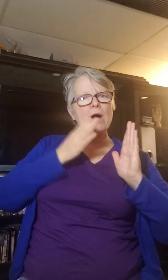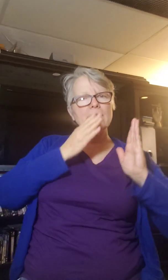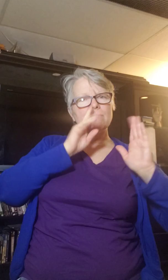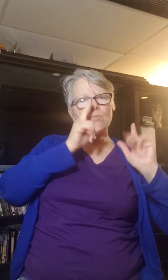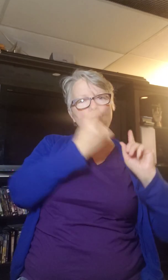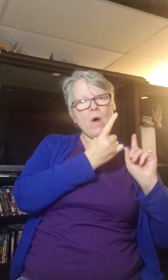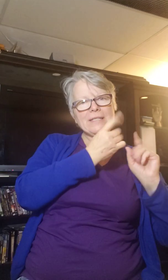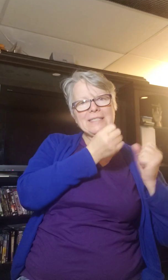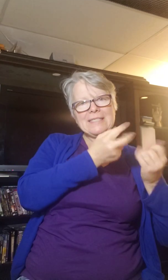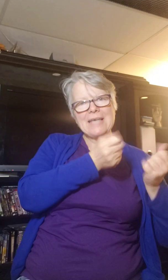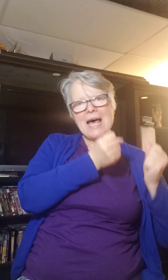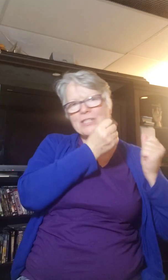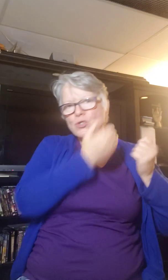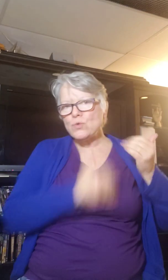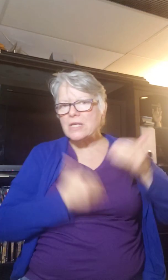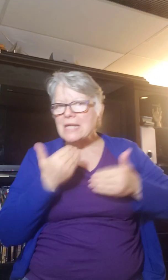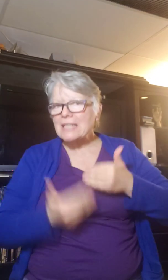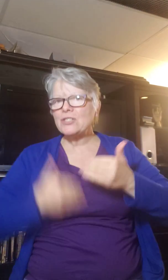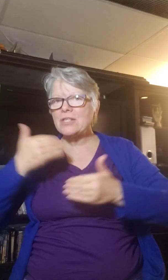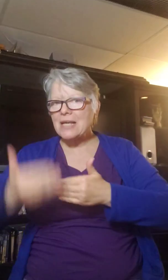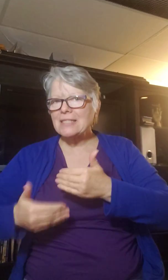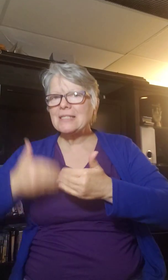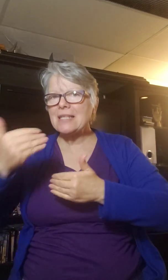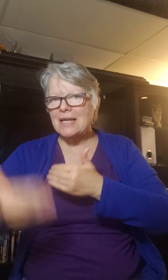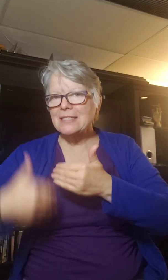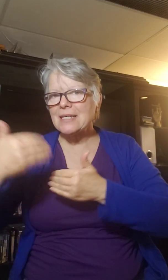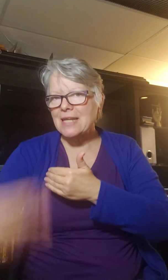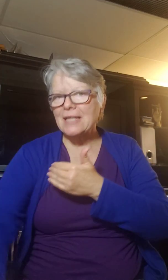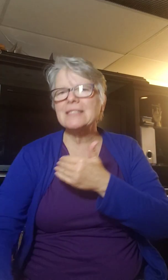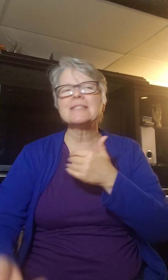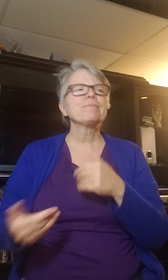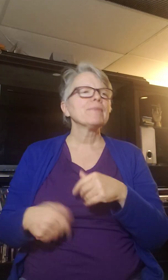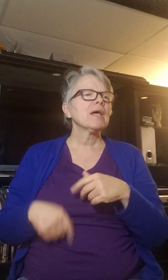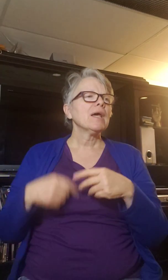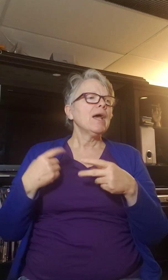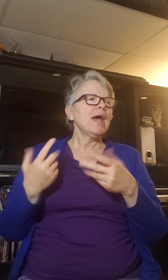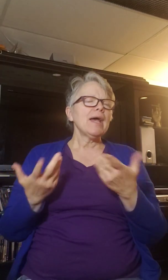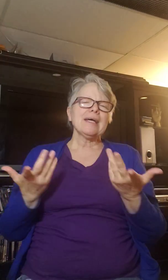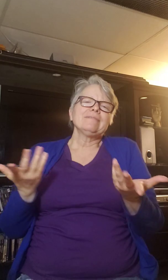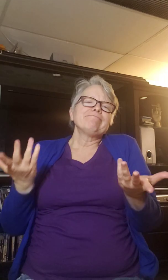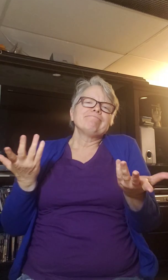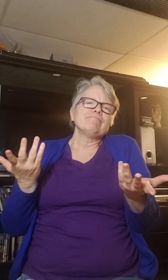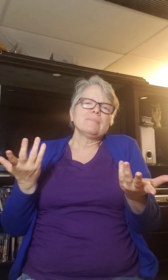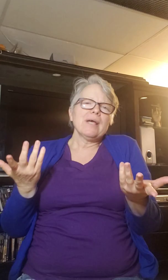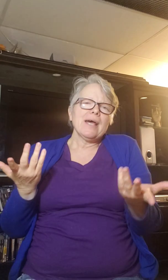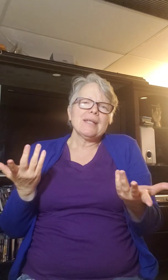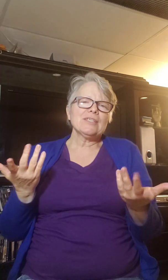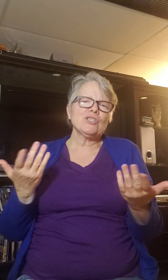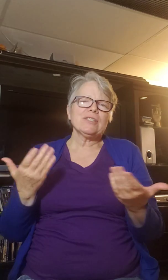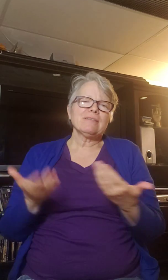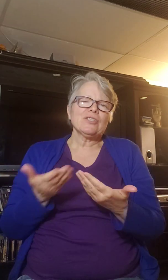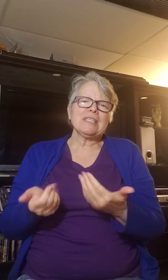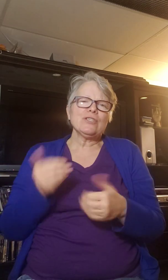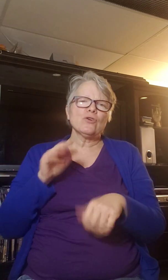one sign to the next, to the next, to the next, to the next. And it's just easier on